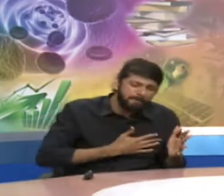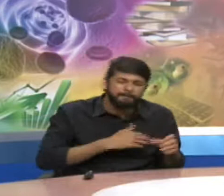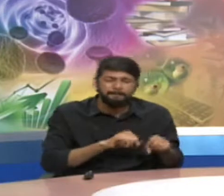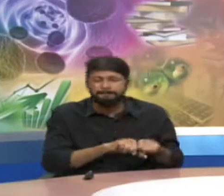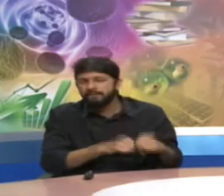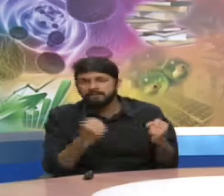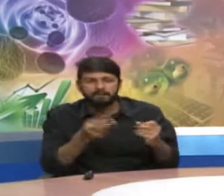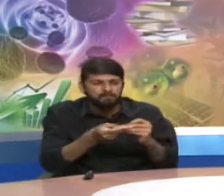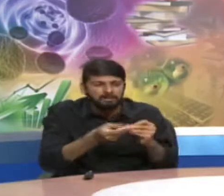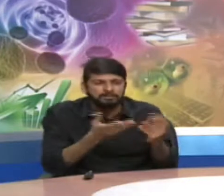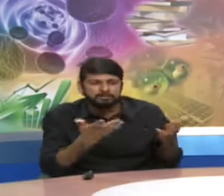Two others are